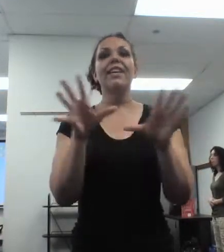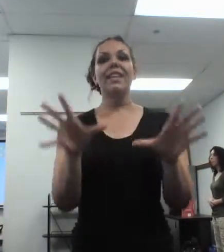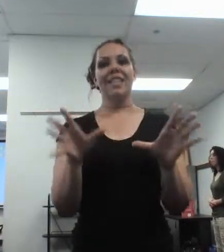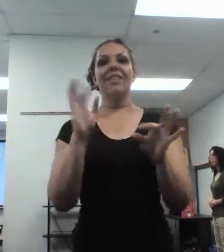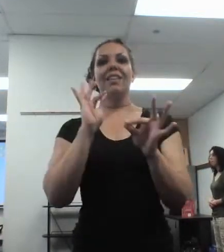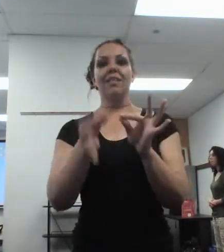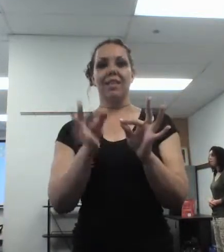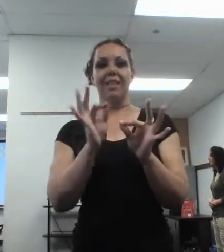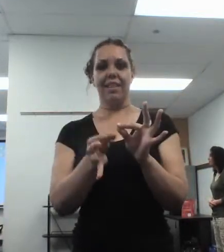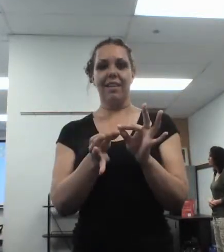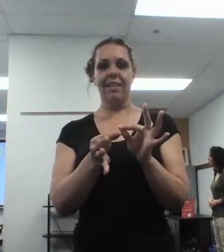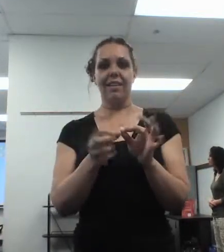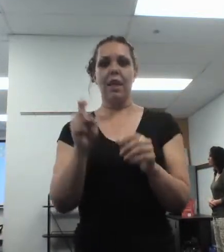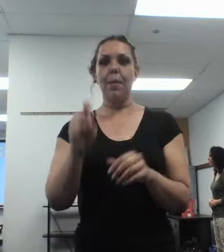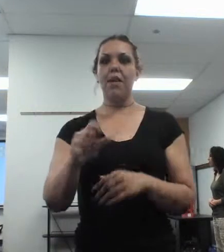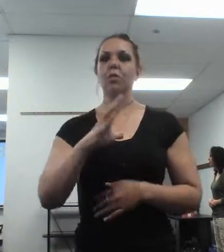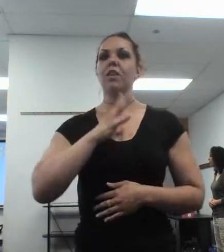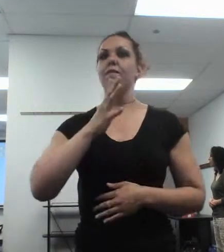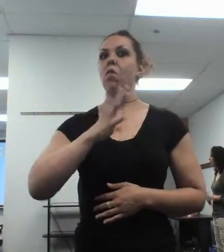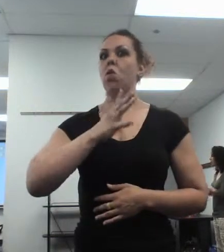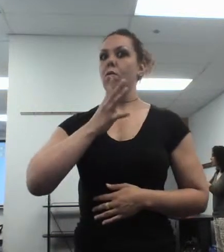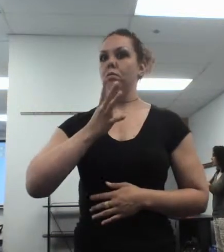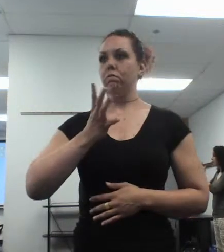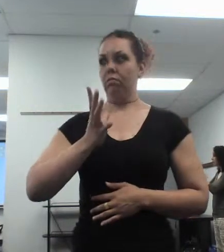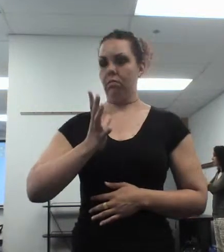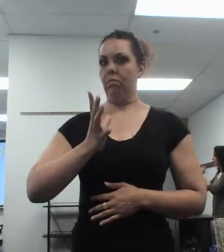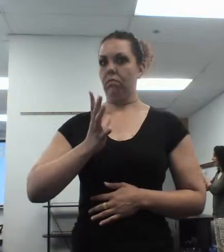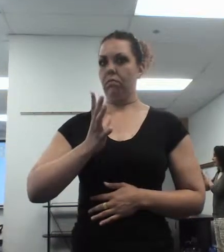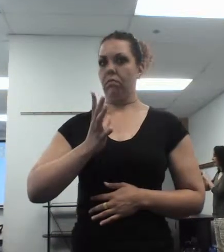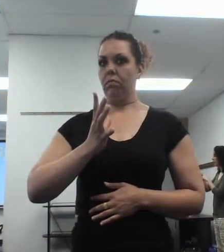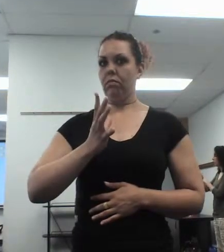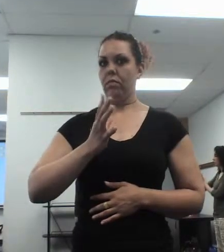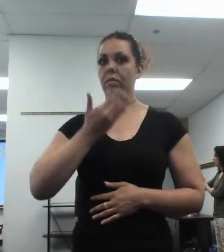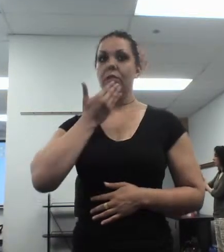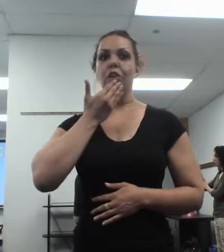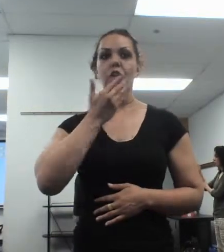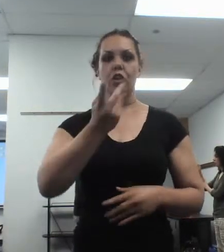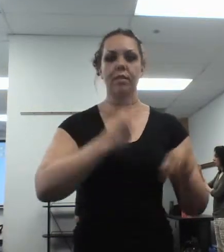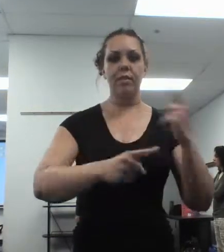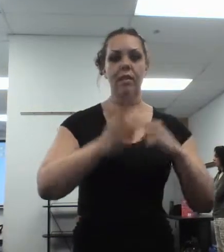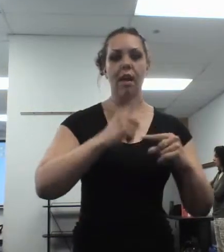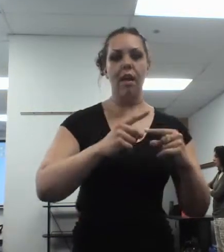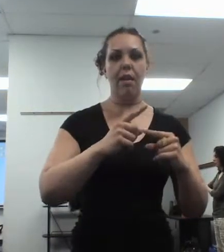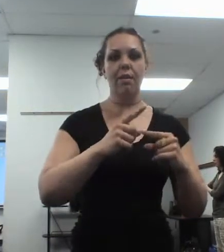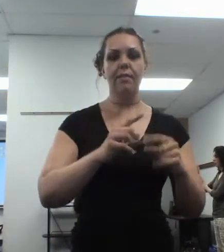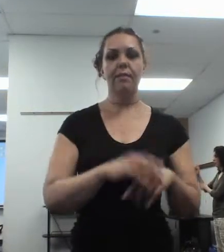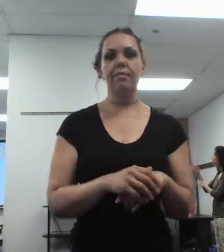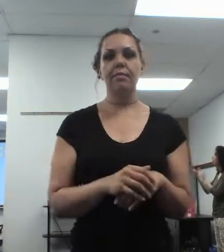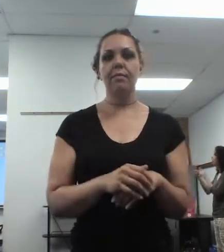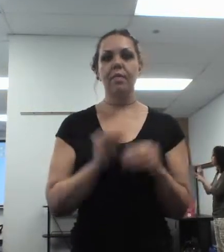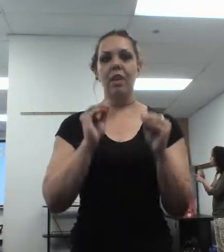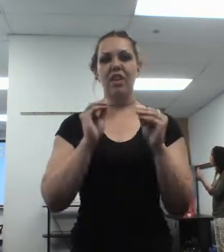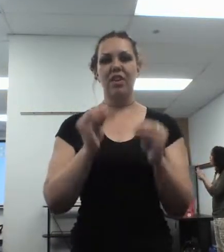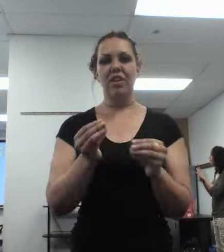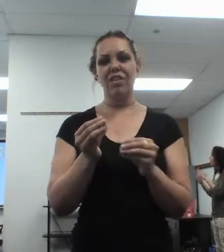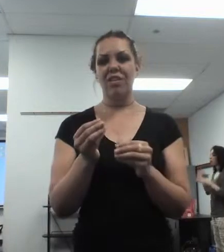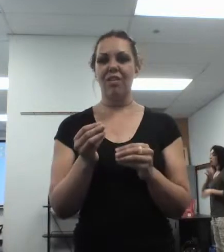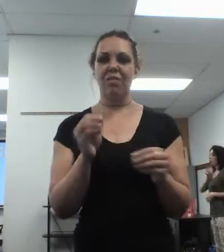Meaning? Formal. Good sign production. No fillers, extraneous movements, things that